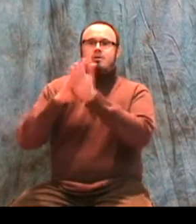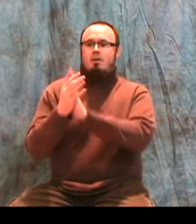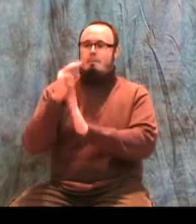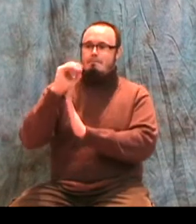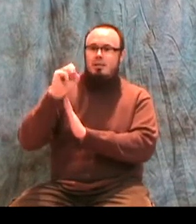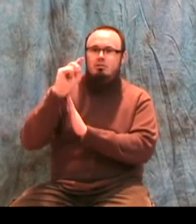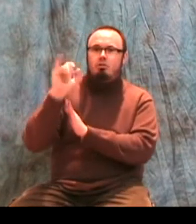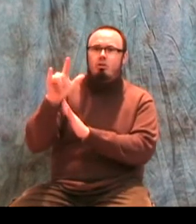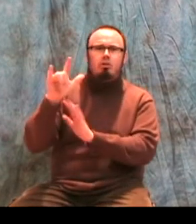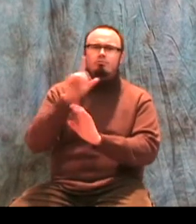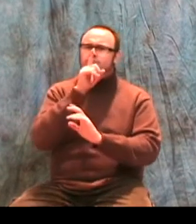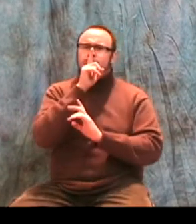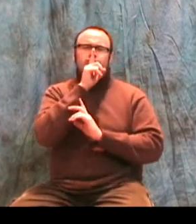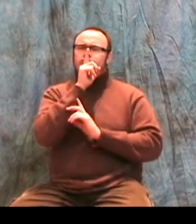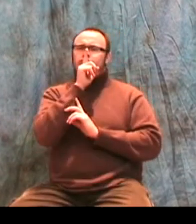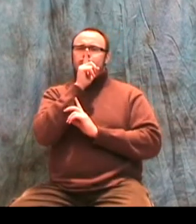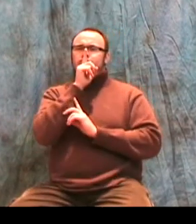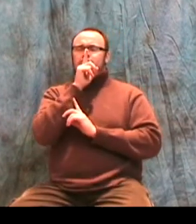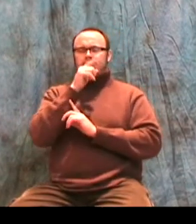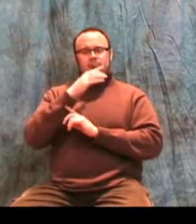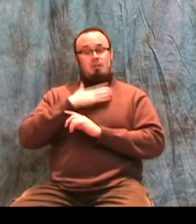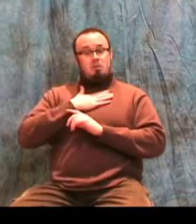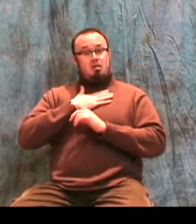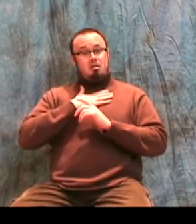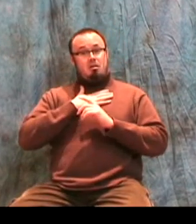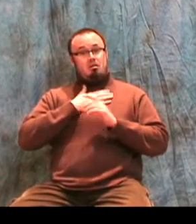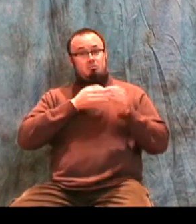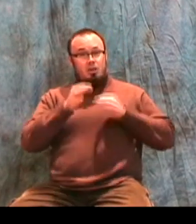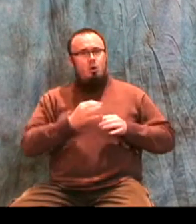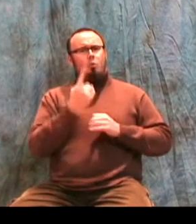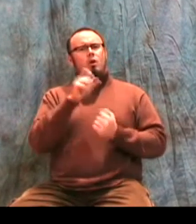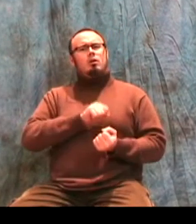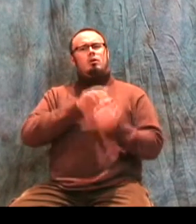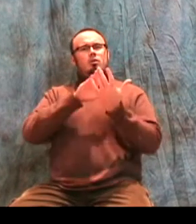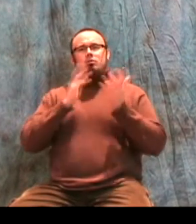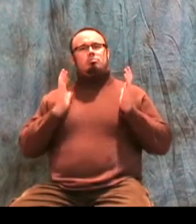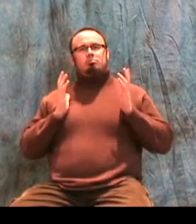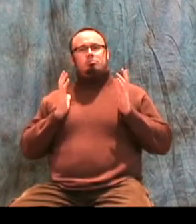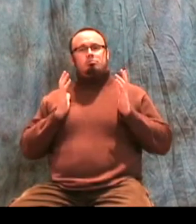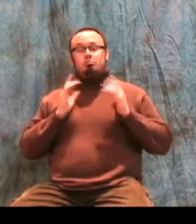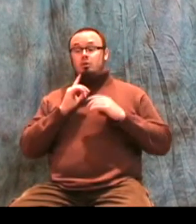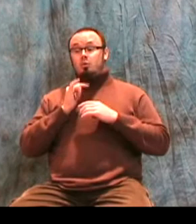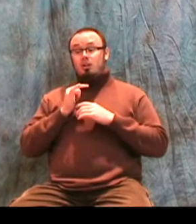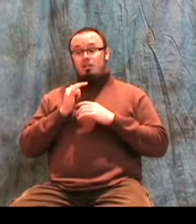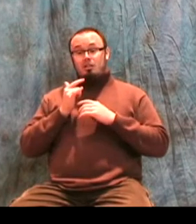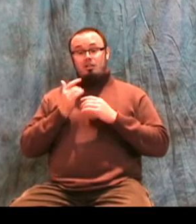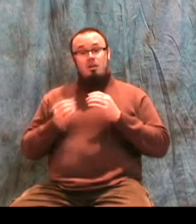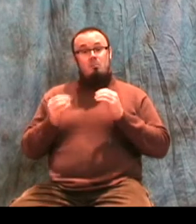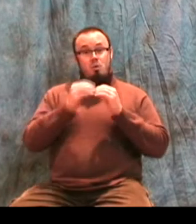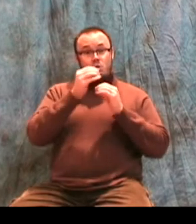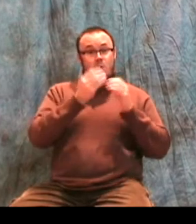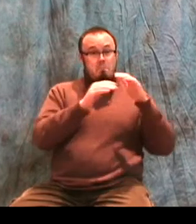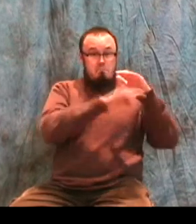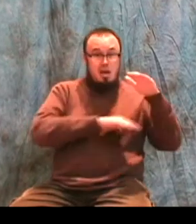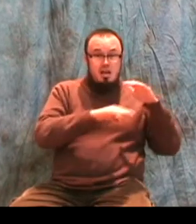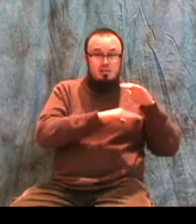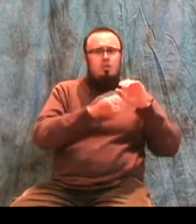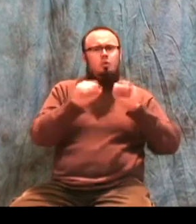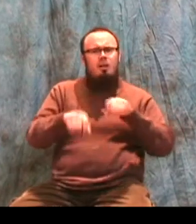tradition. This is merely one approach. In fact, you may find more basic concepts than these. However, these concepts are not